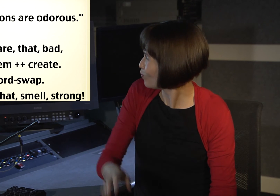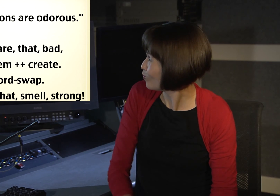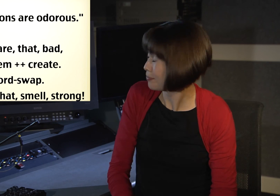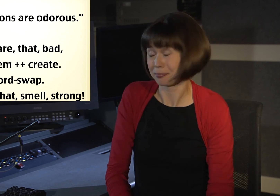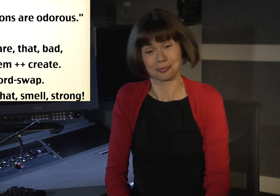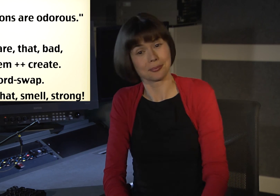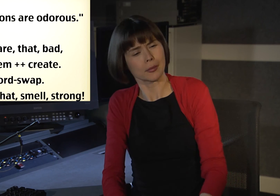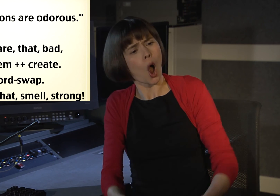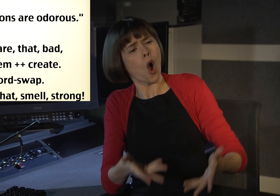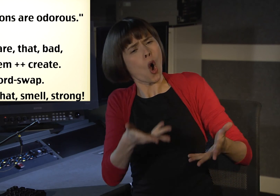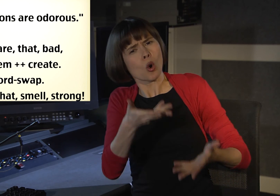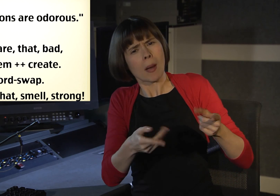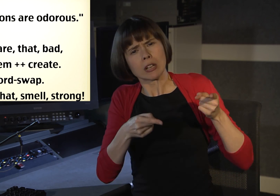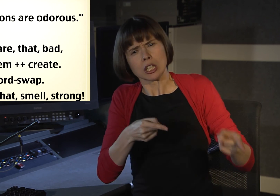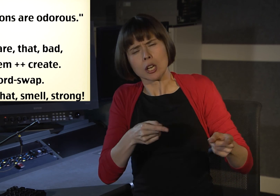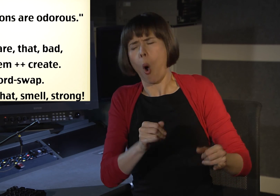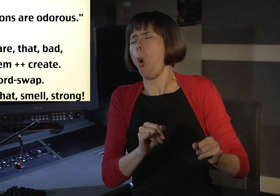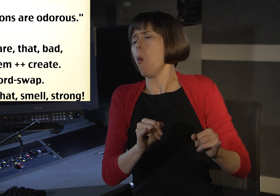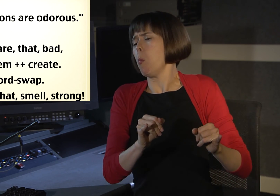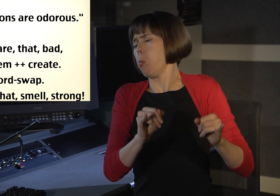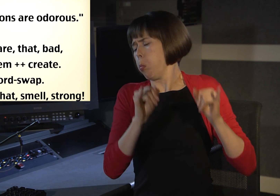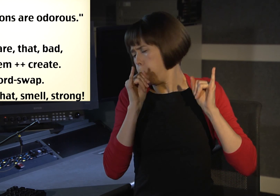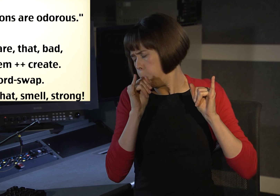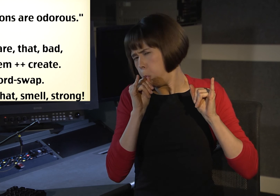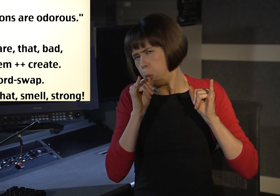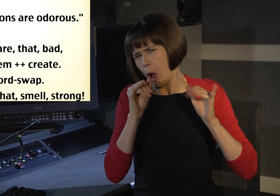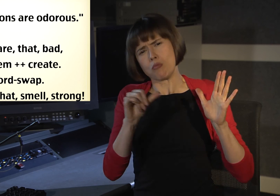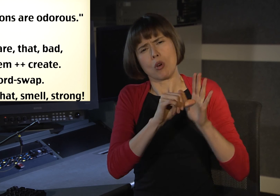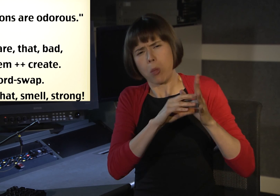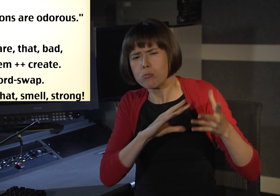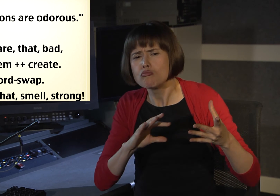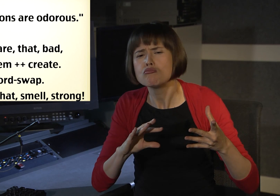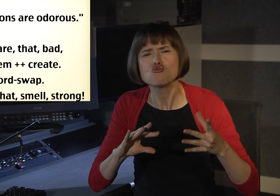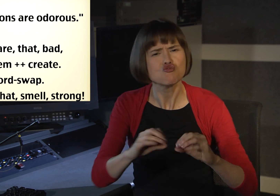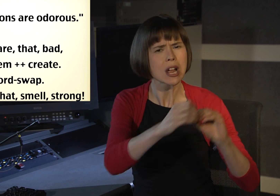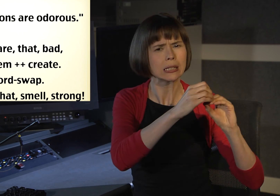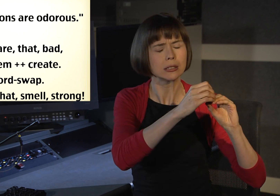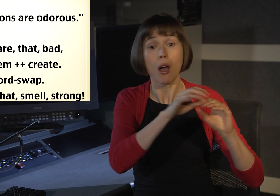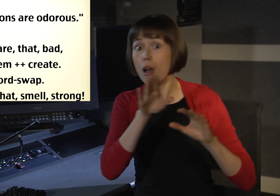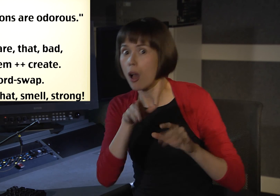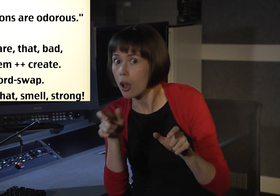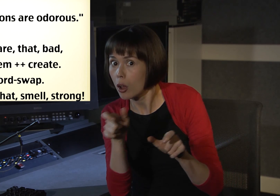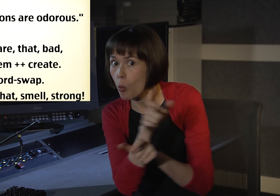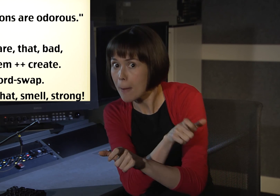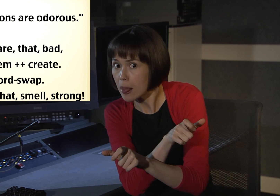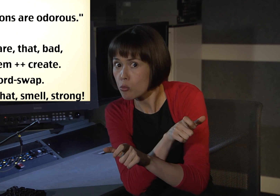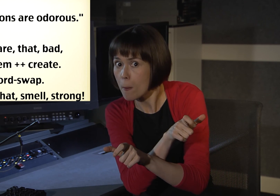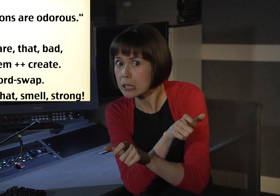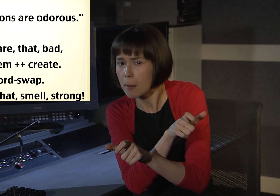this. I'm going to firstly sign the meaning. So I'm going to say comparisons are odious. Then I'm going to look to camera and I'm going to show